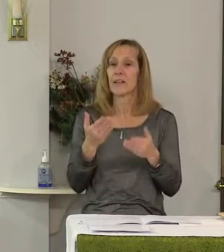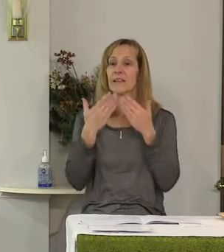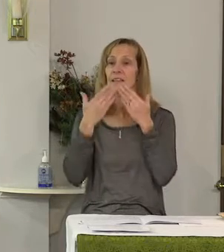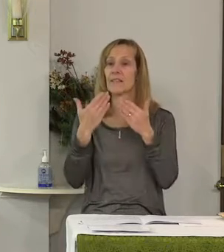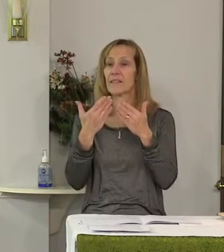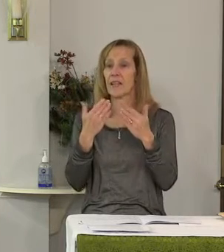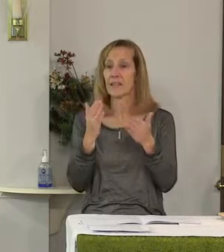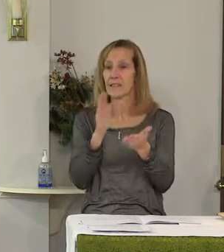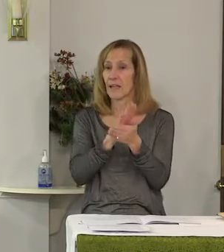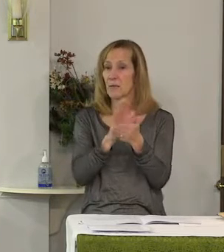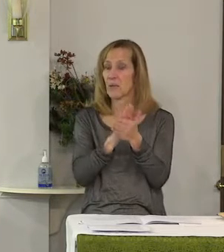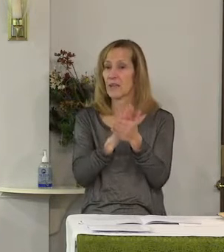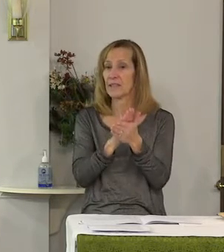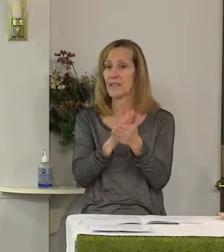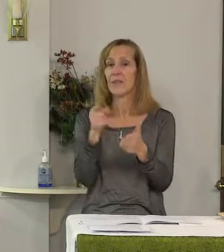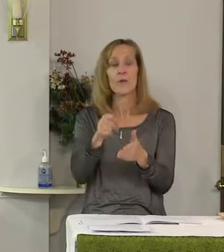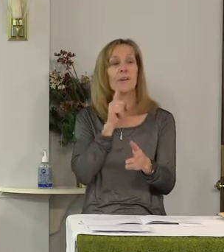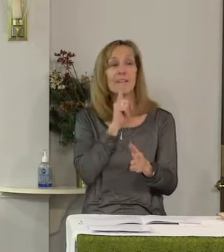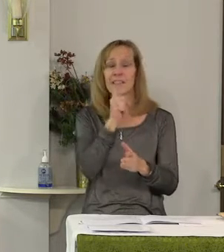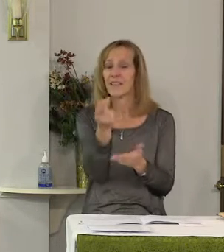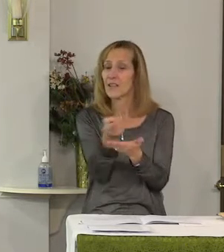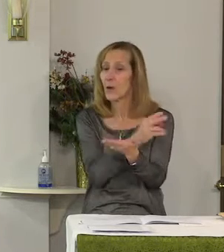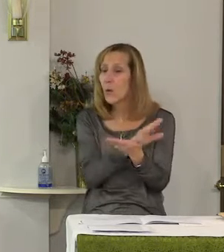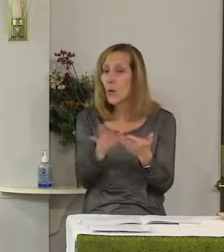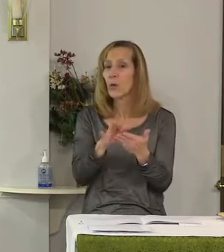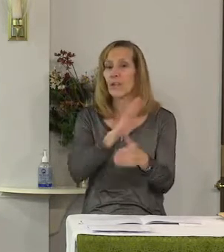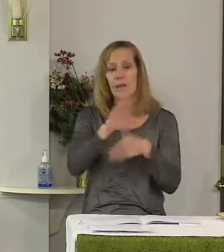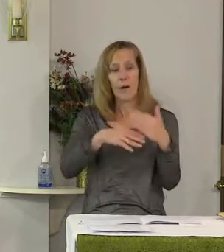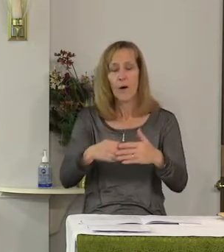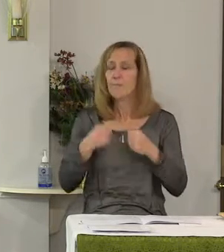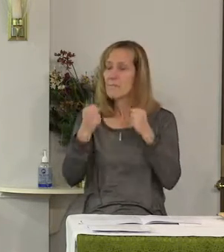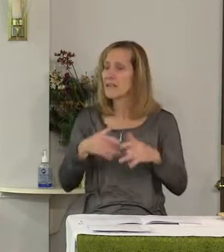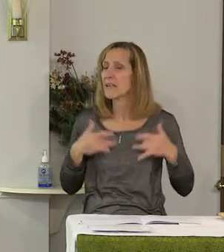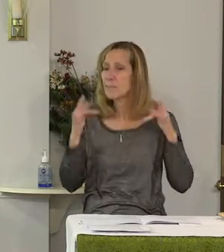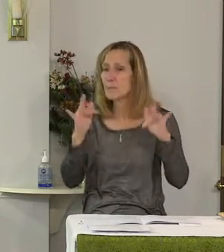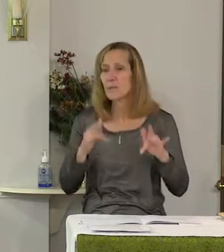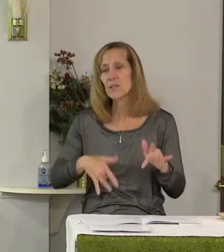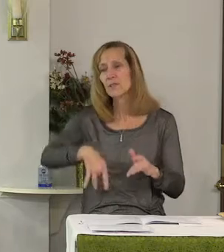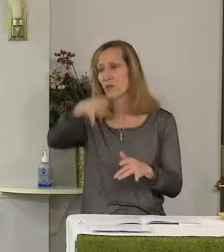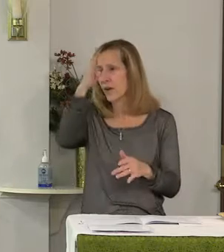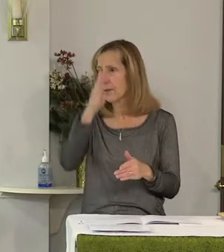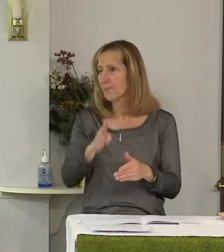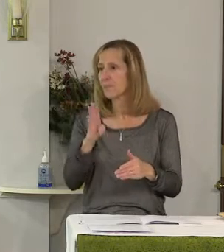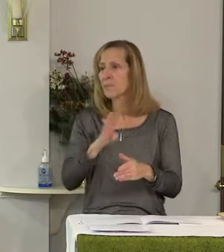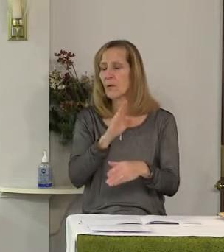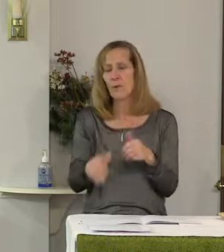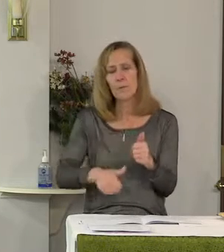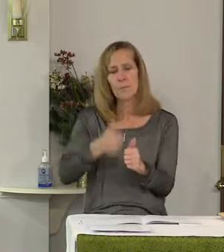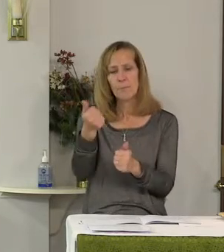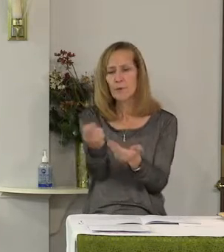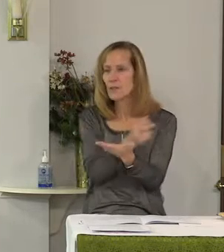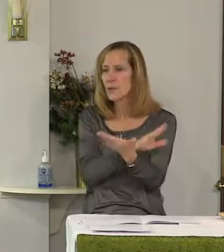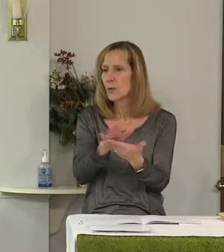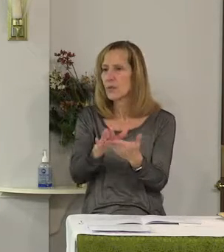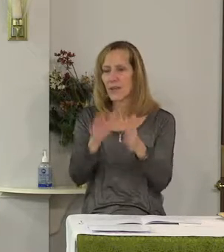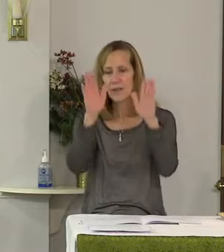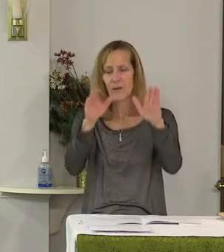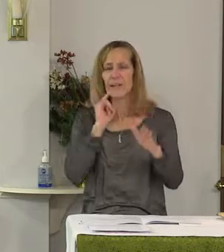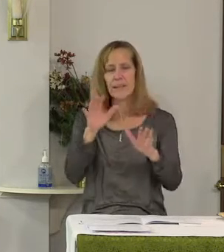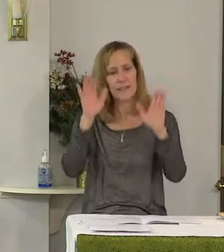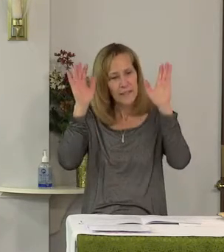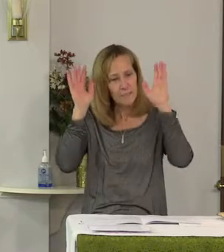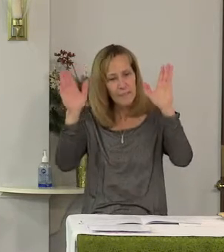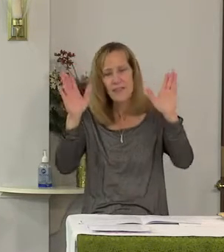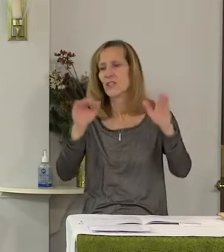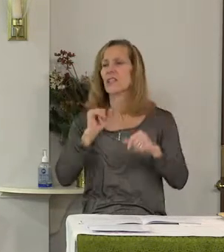and praise. You are indeed holy, almighty and merciful God. You are most holy, and great is the